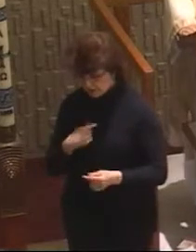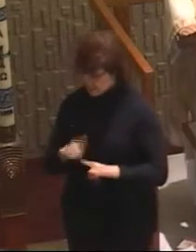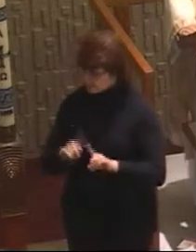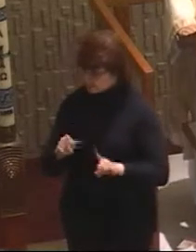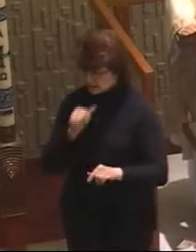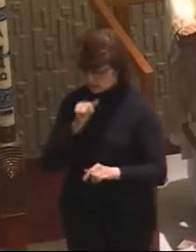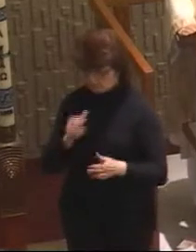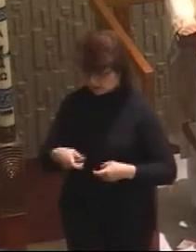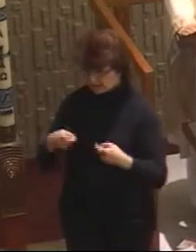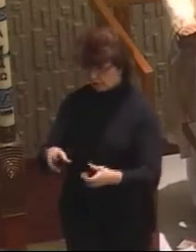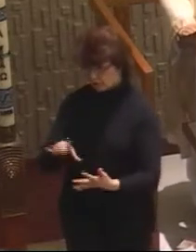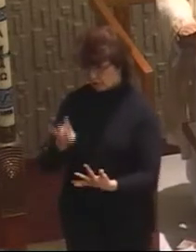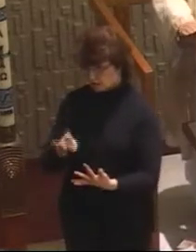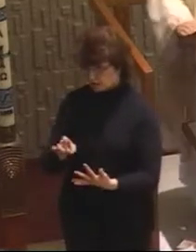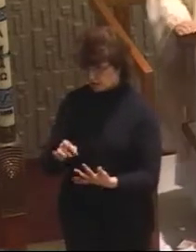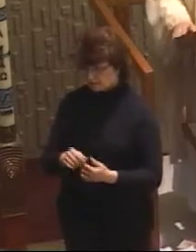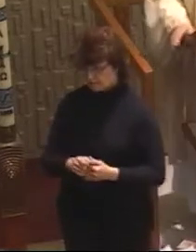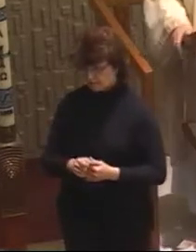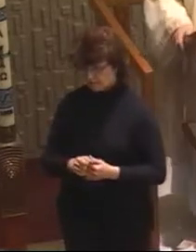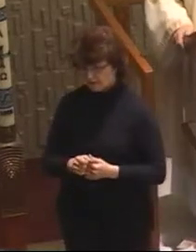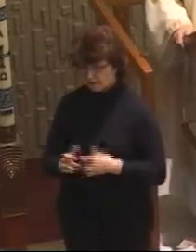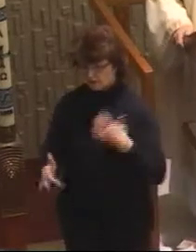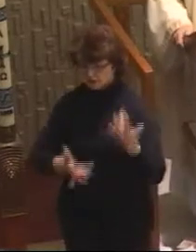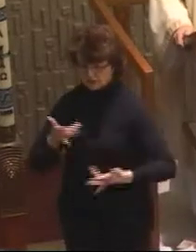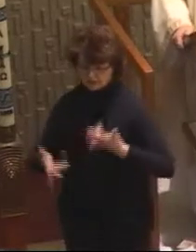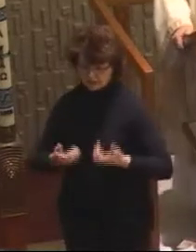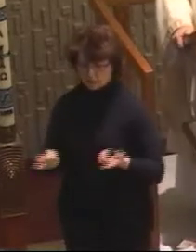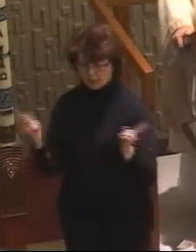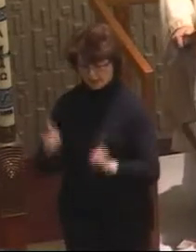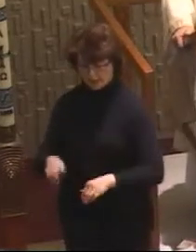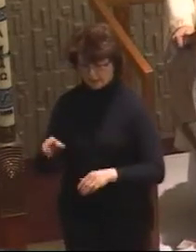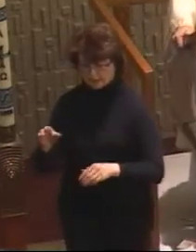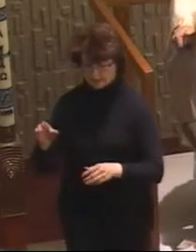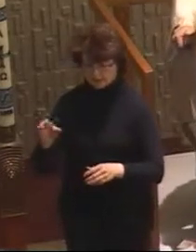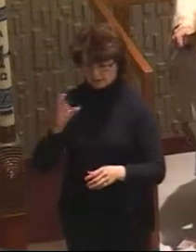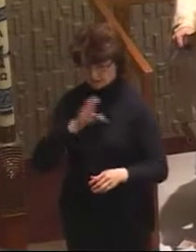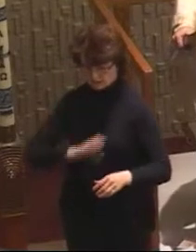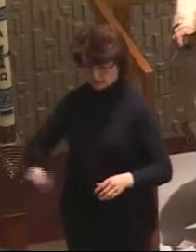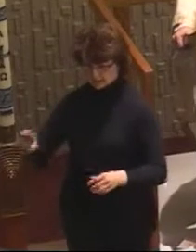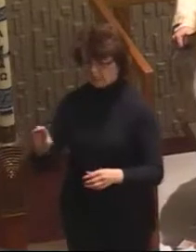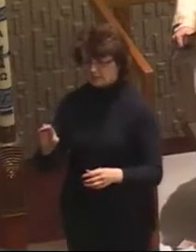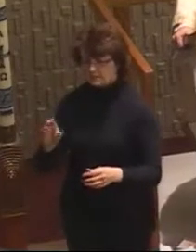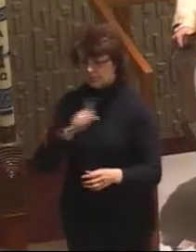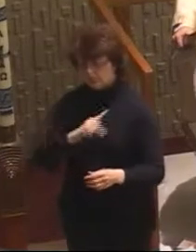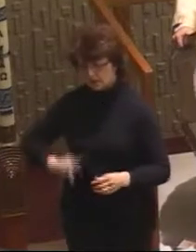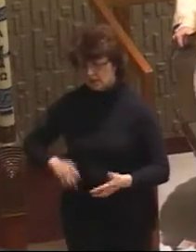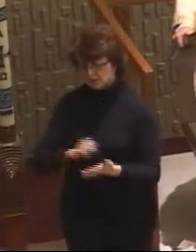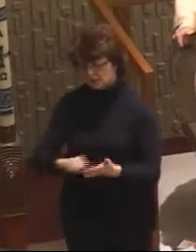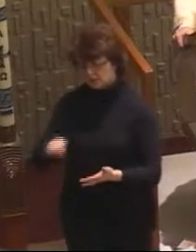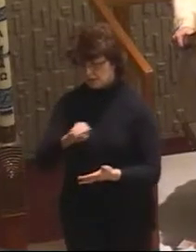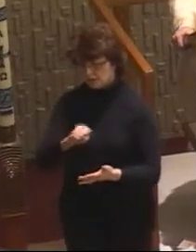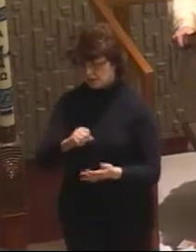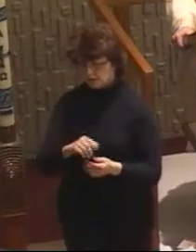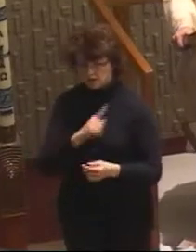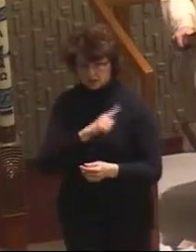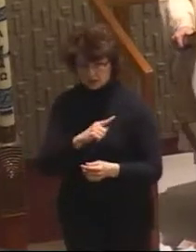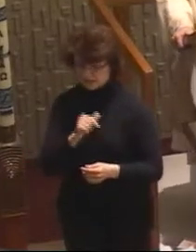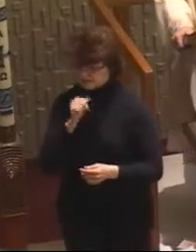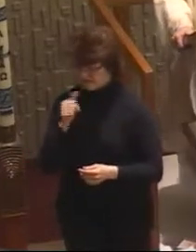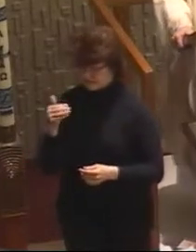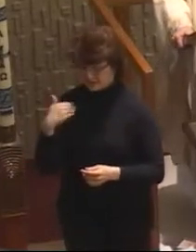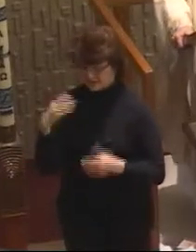reason. His excitement about what can happen at Christ the King was almost contagious. It's not because I have a